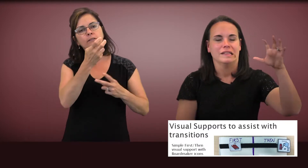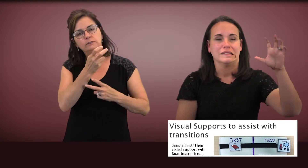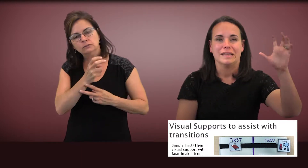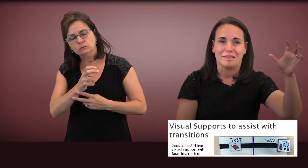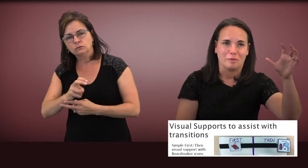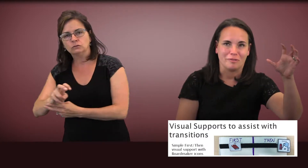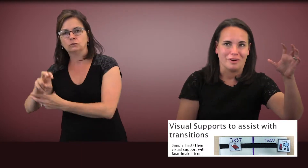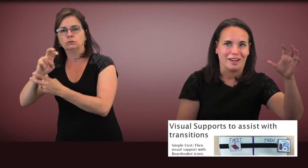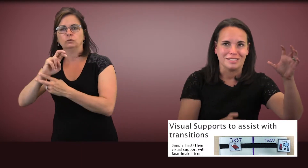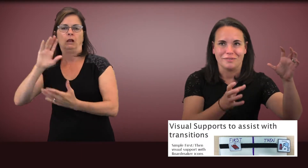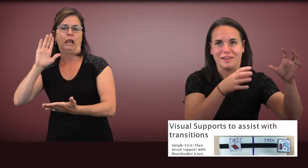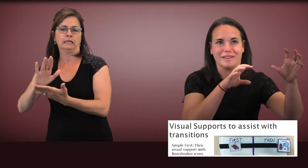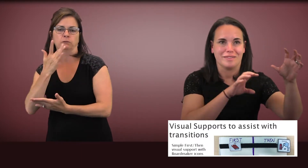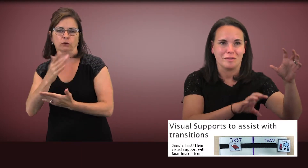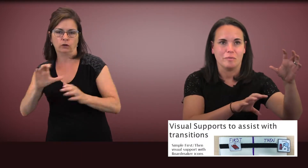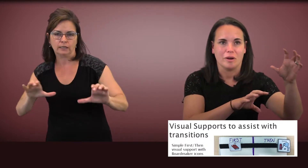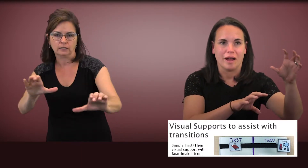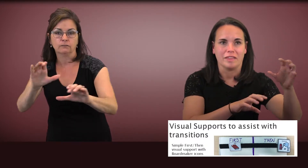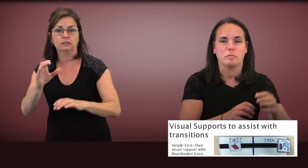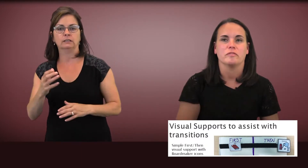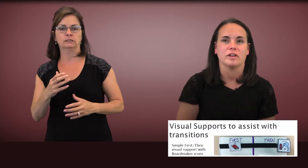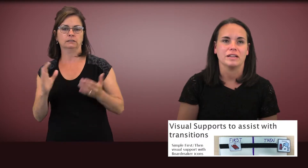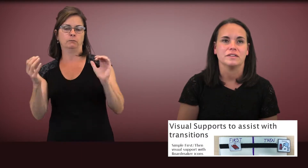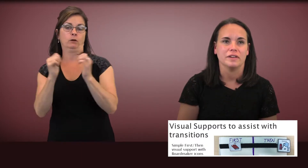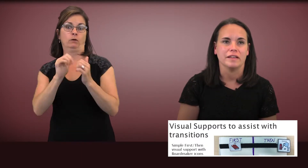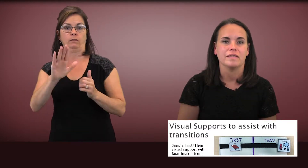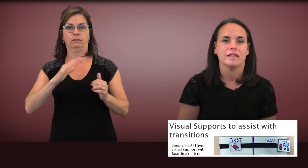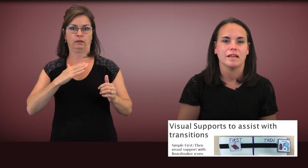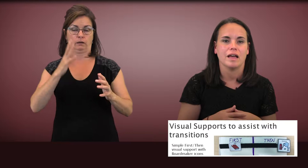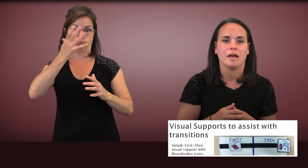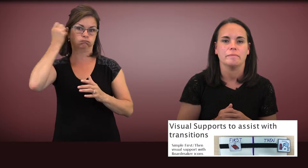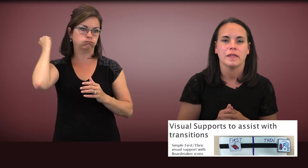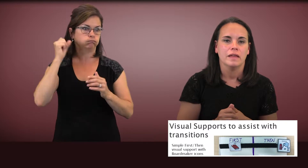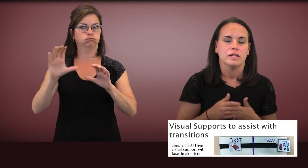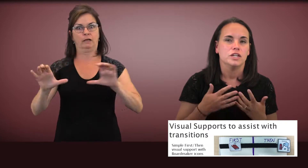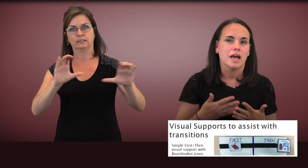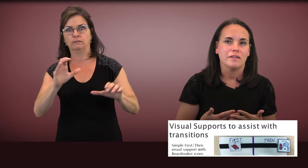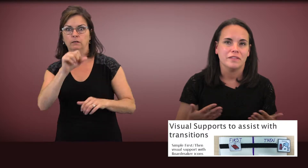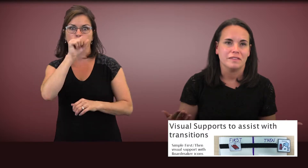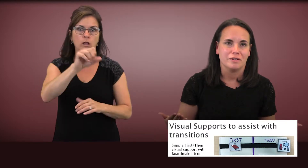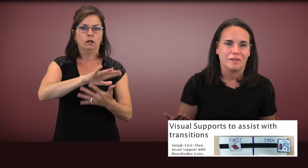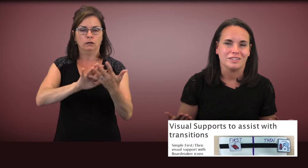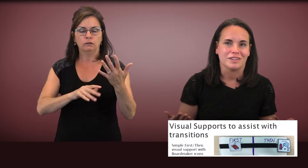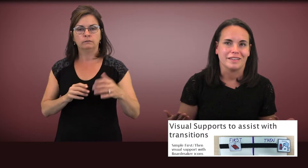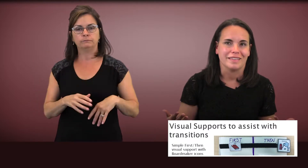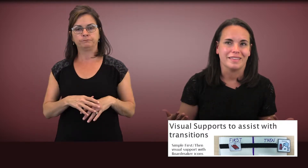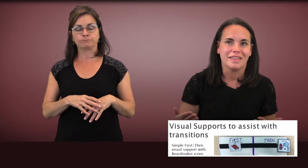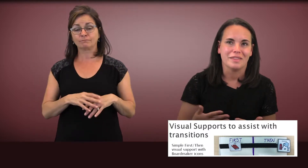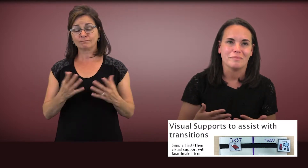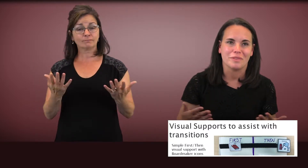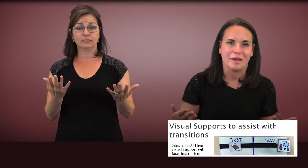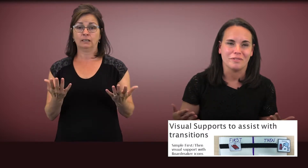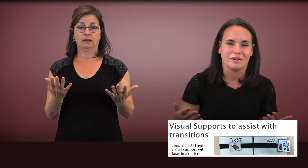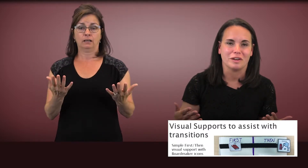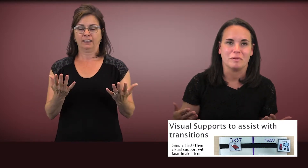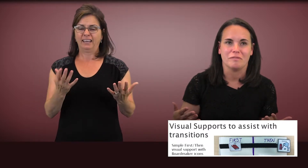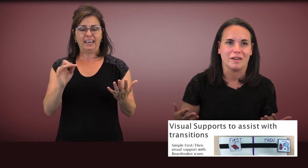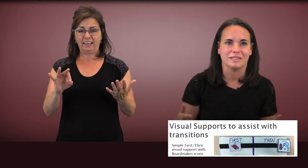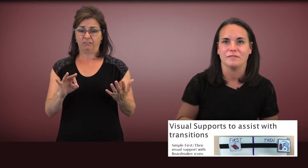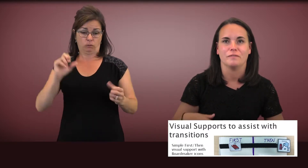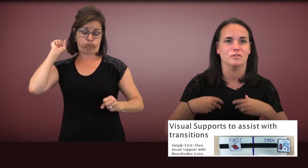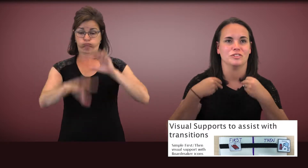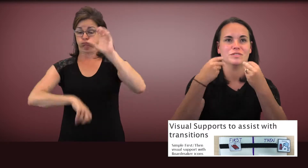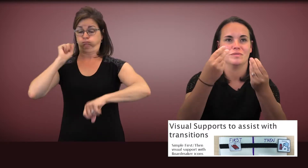those less preferred activities to more highly preferred activities. None of these interventions themselves are going